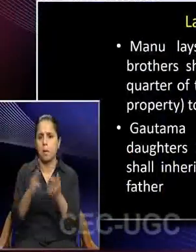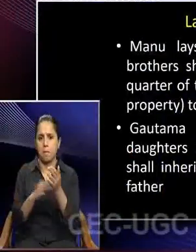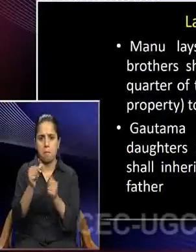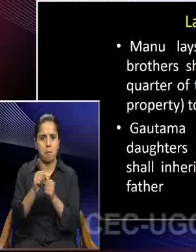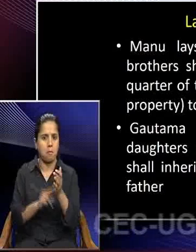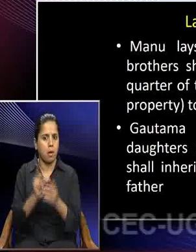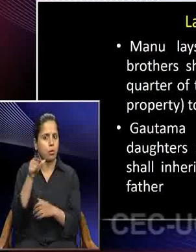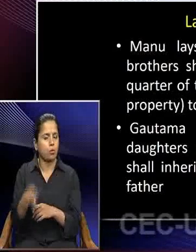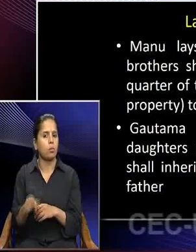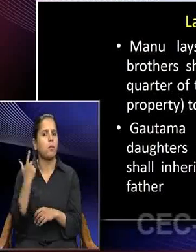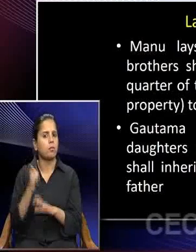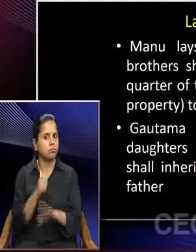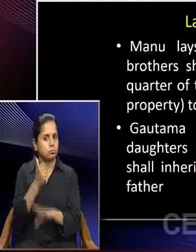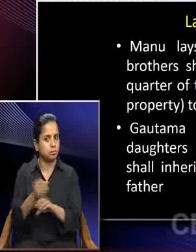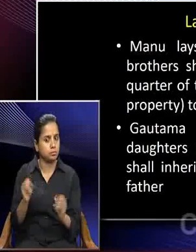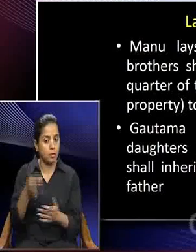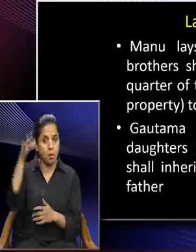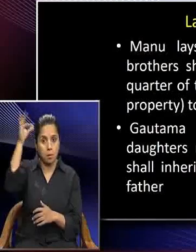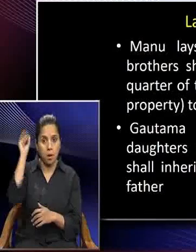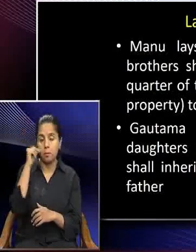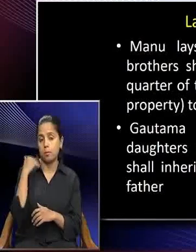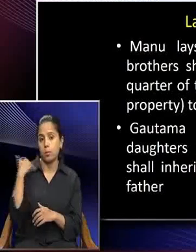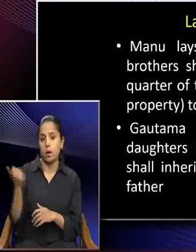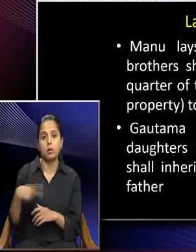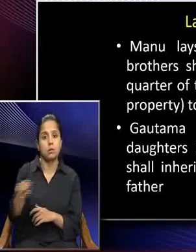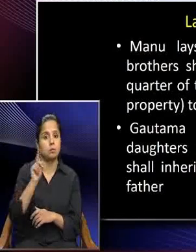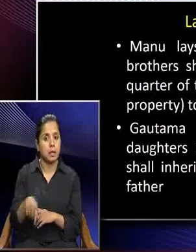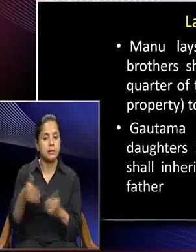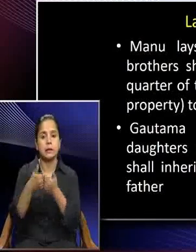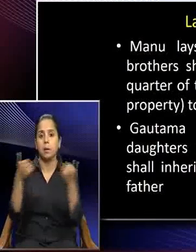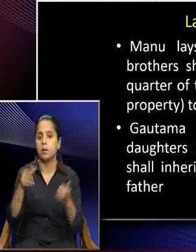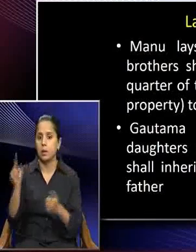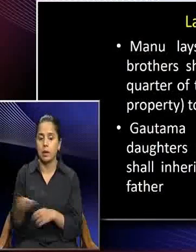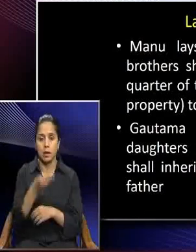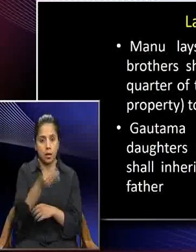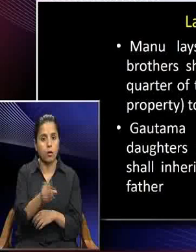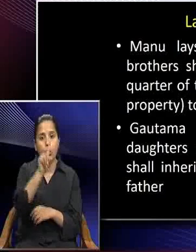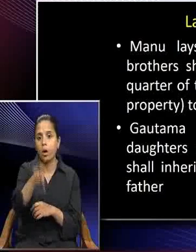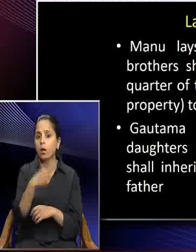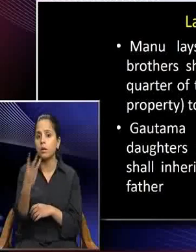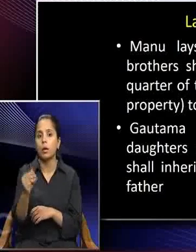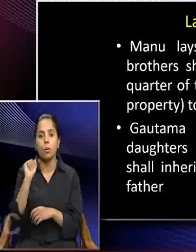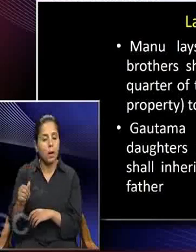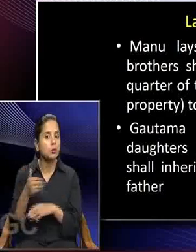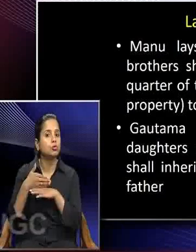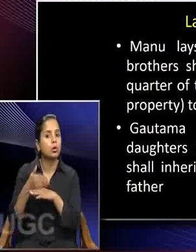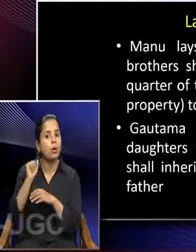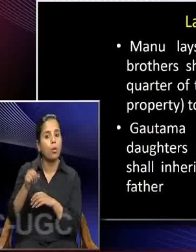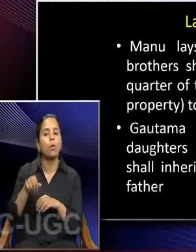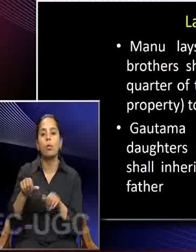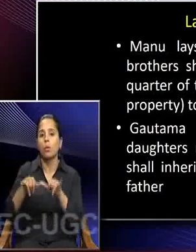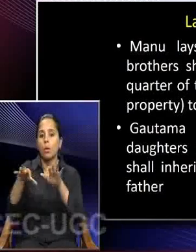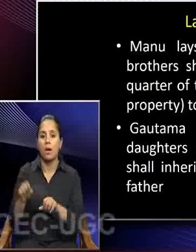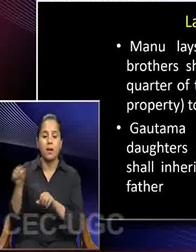laid down that Brahmin brothers should separately give a quarter of their shares in